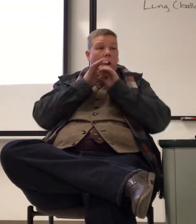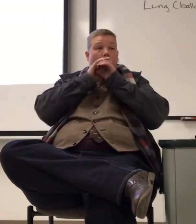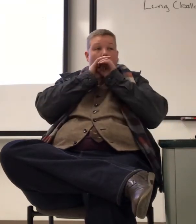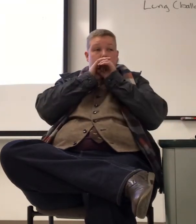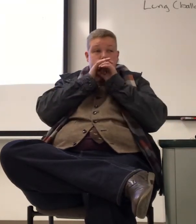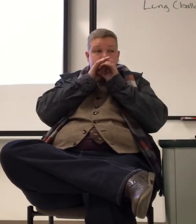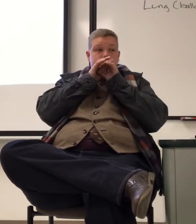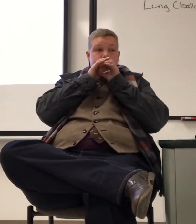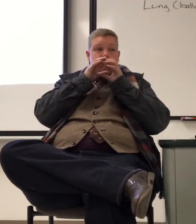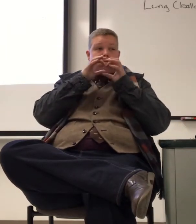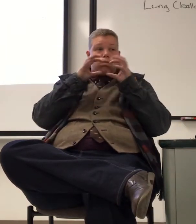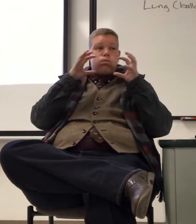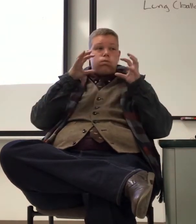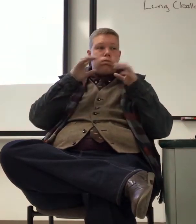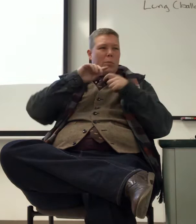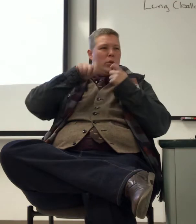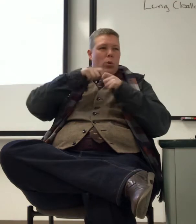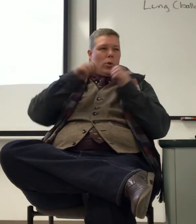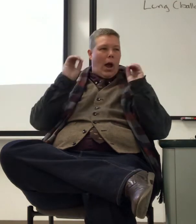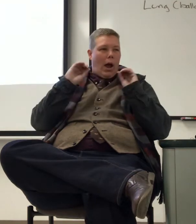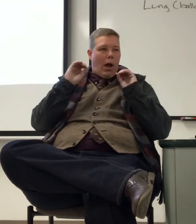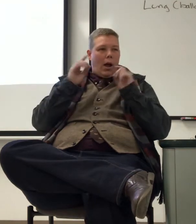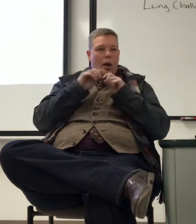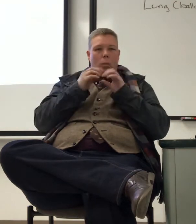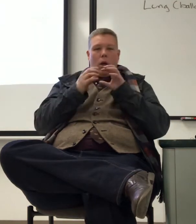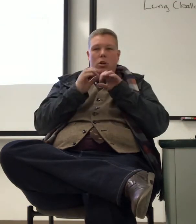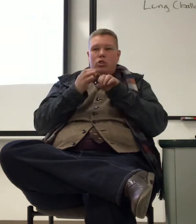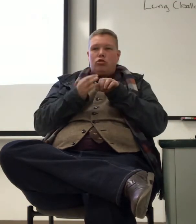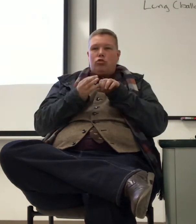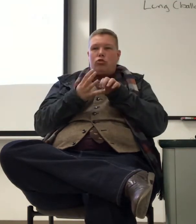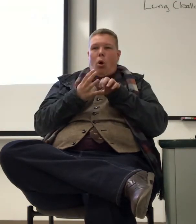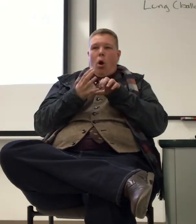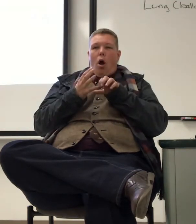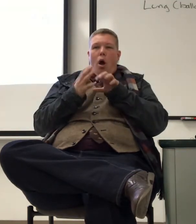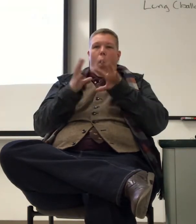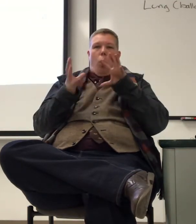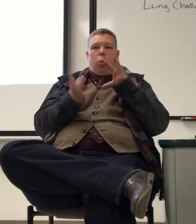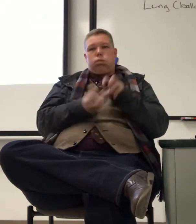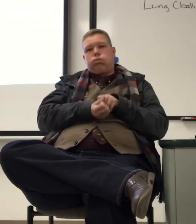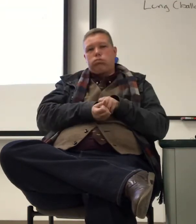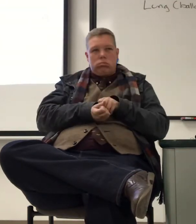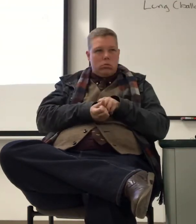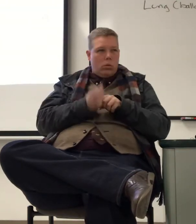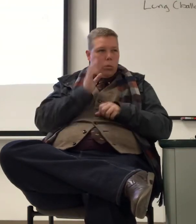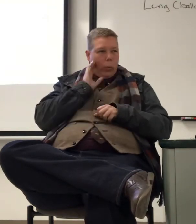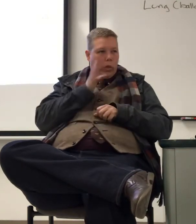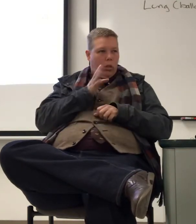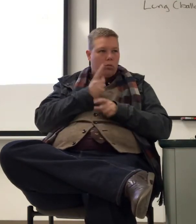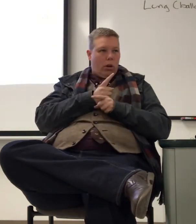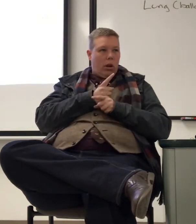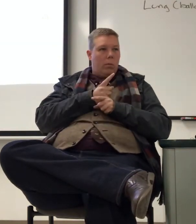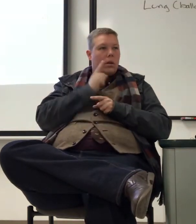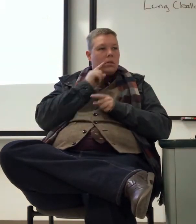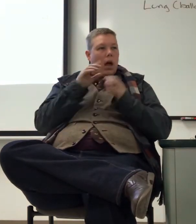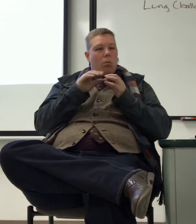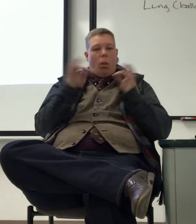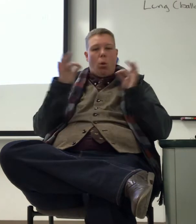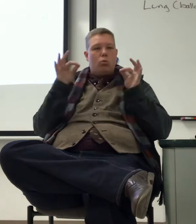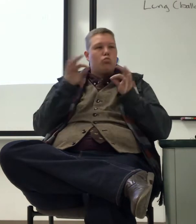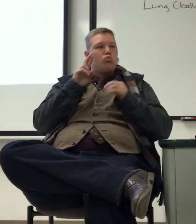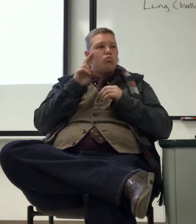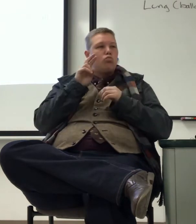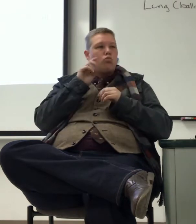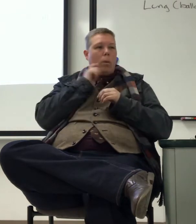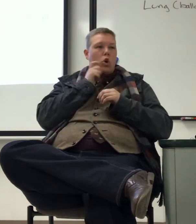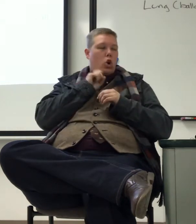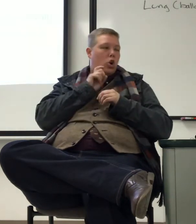don't tie it off and just let the balloon out the end that you haven't tied off, the balloon will collapse because the balloon wall is rubbery and elastic.